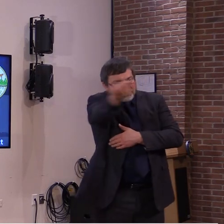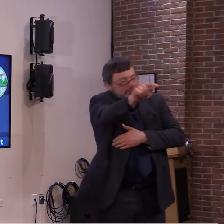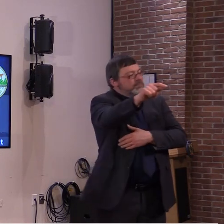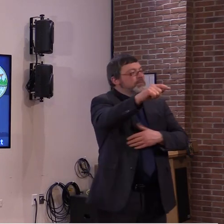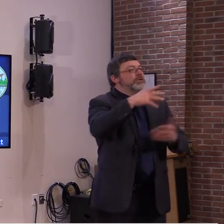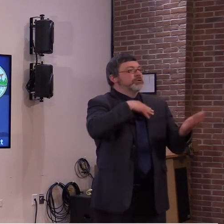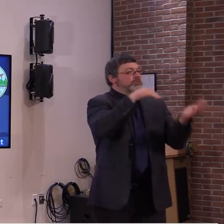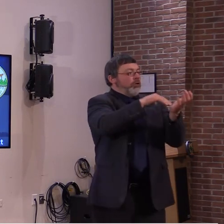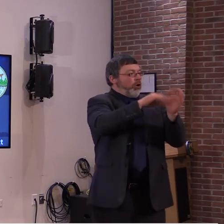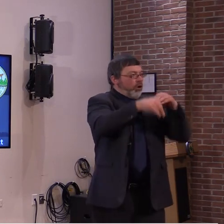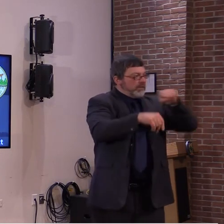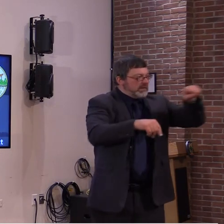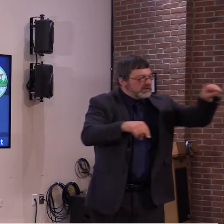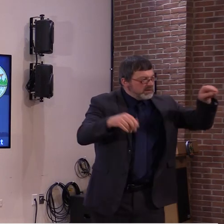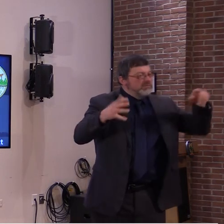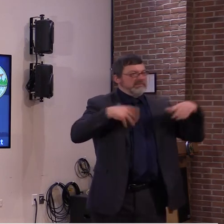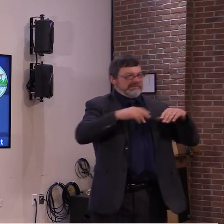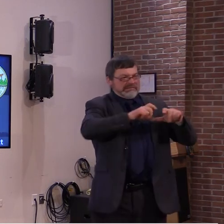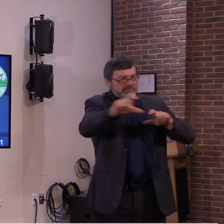pace.